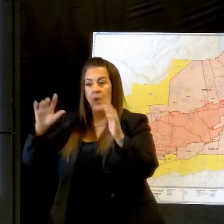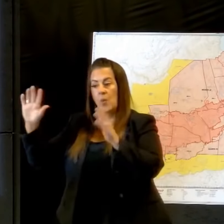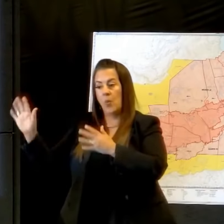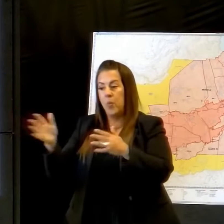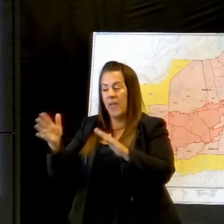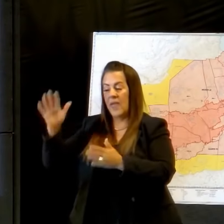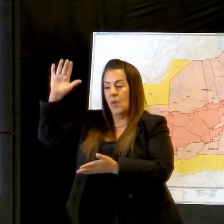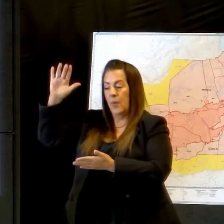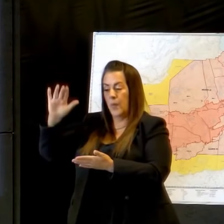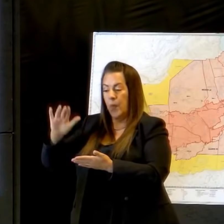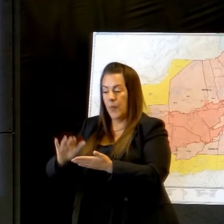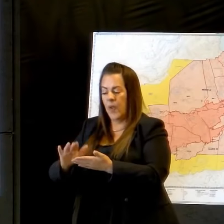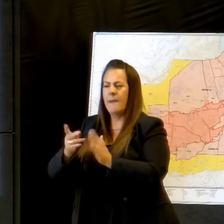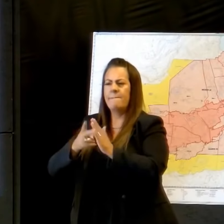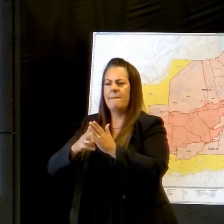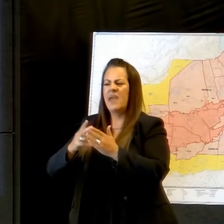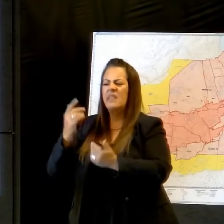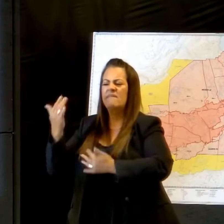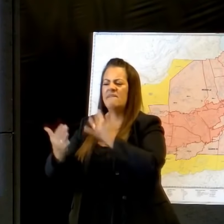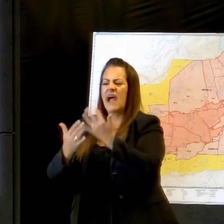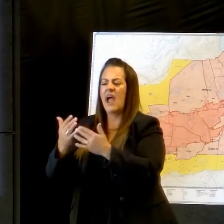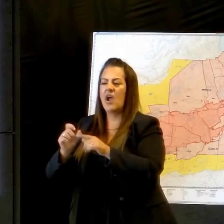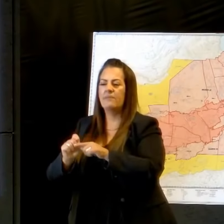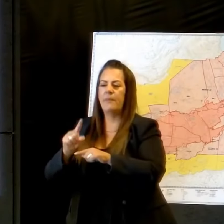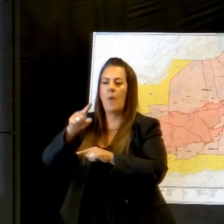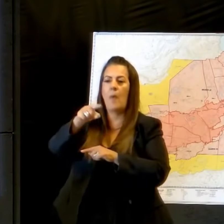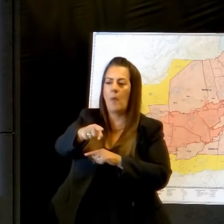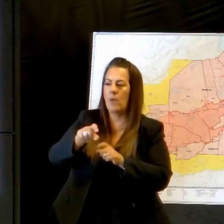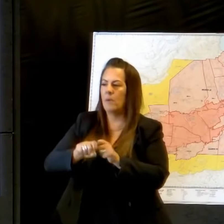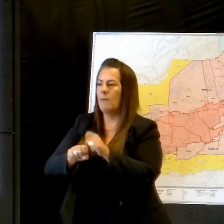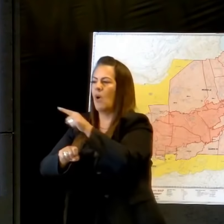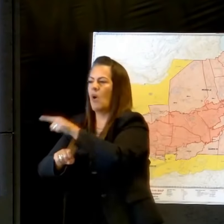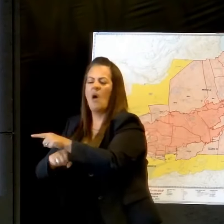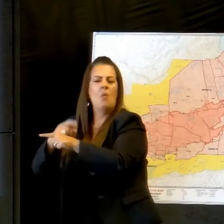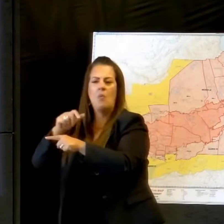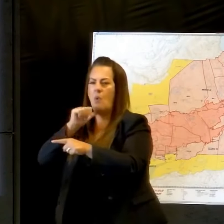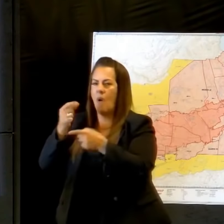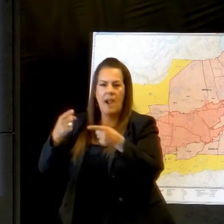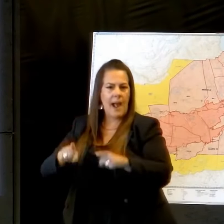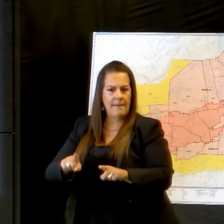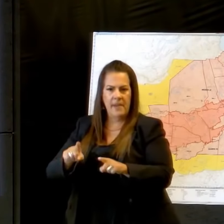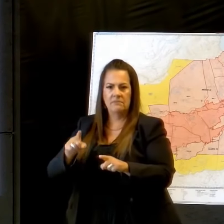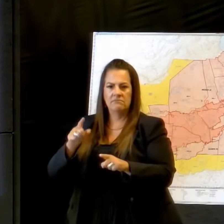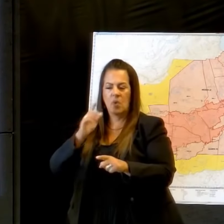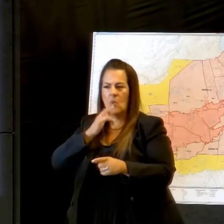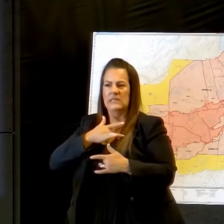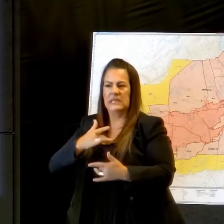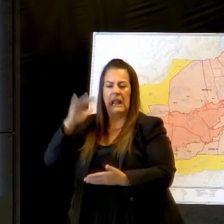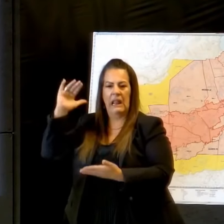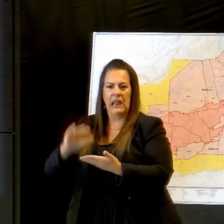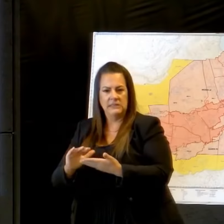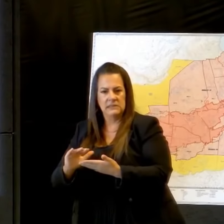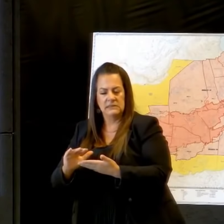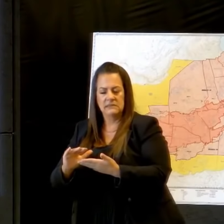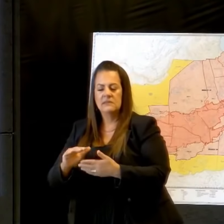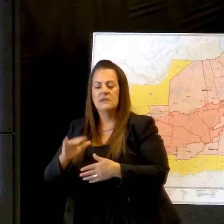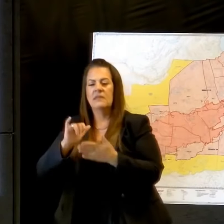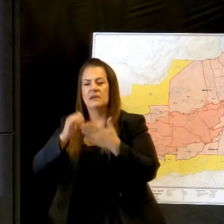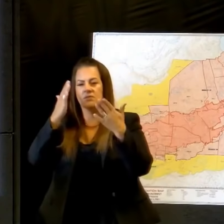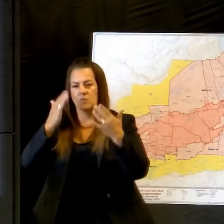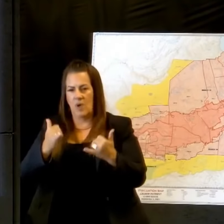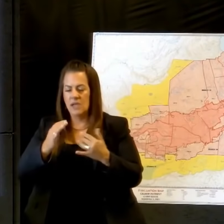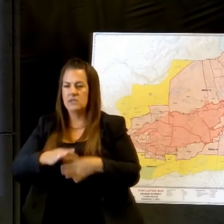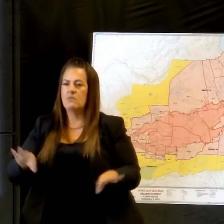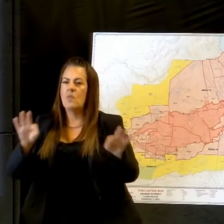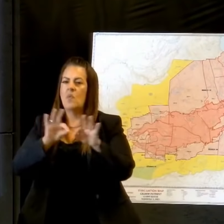that probability of ignition be up above 90%. So any spot fire that does go outside of our control lines is going to create a